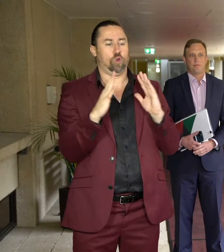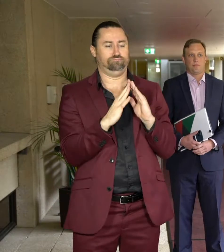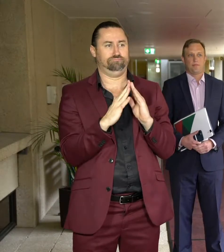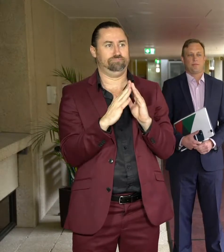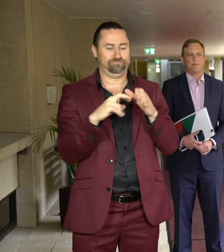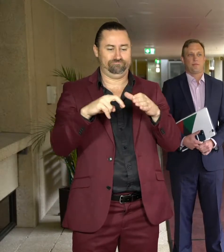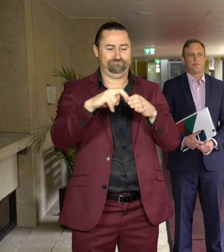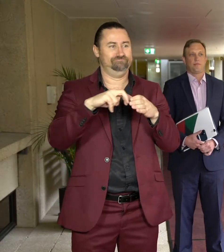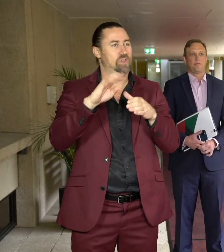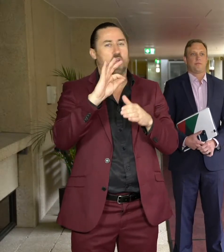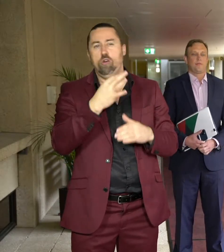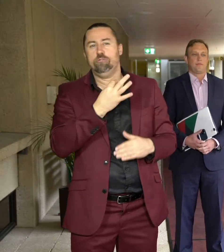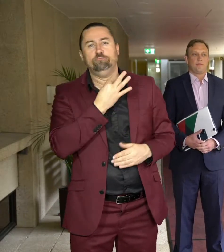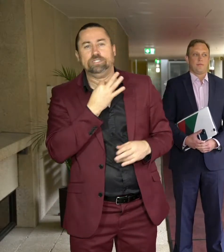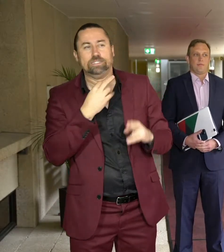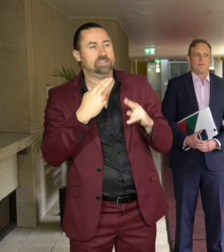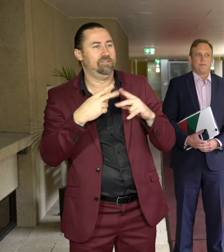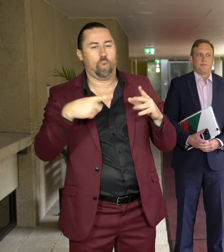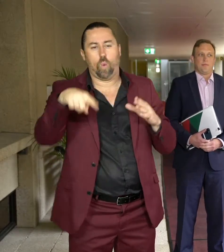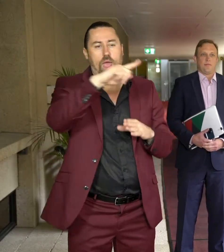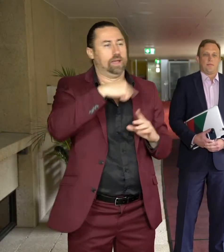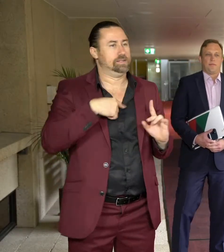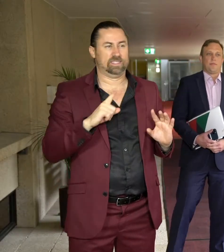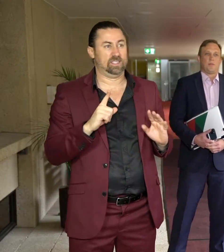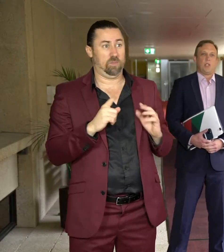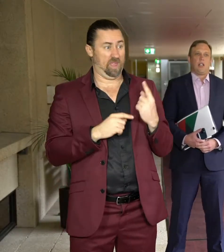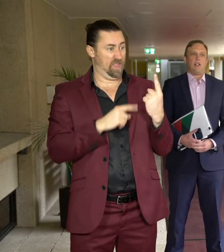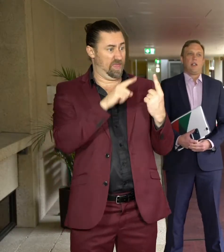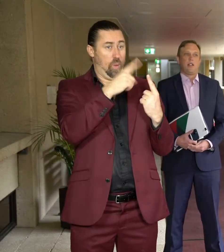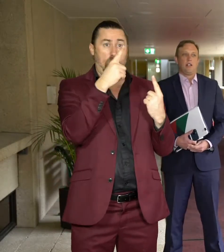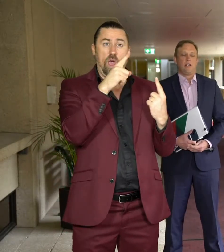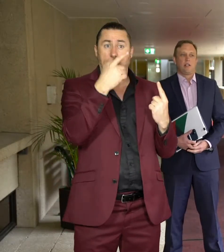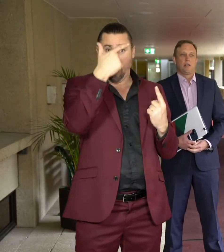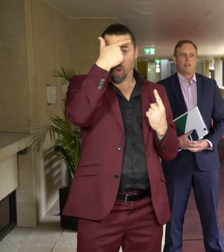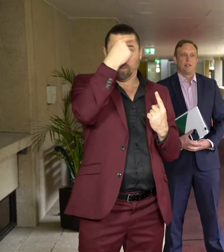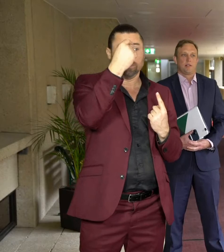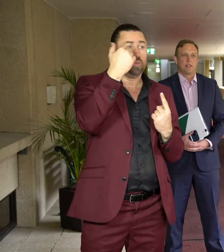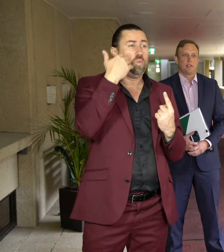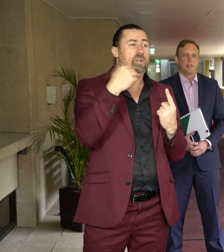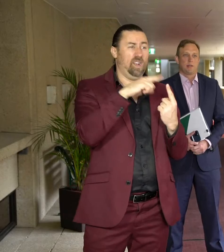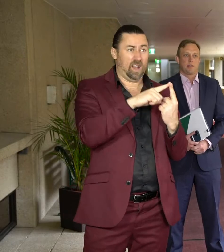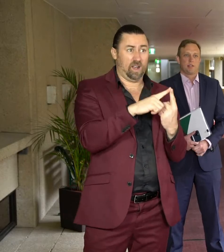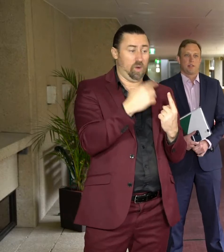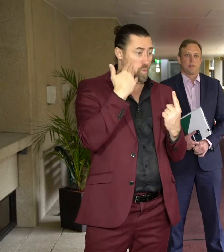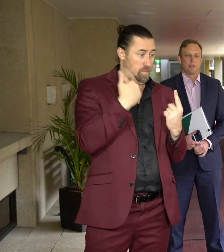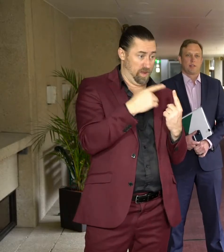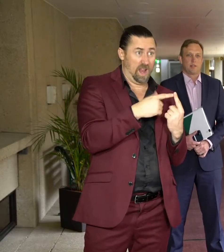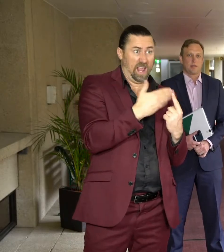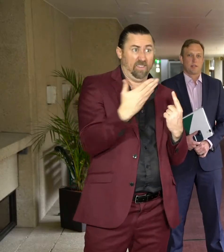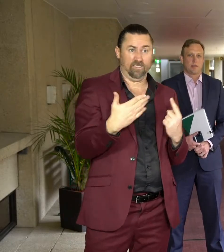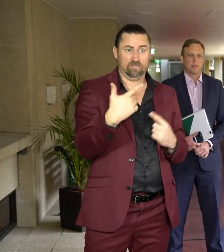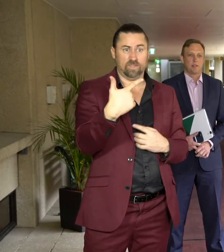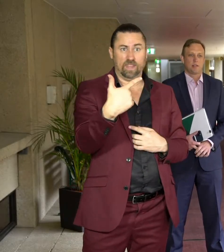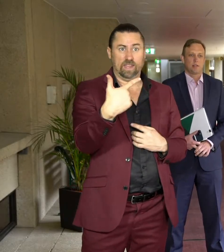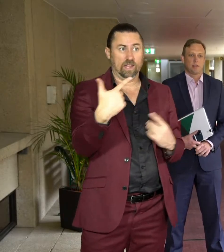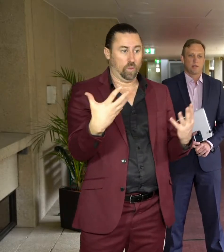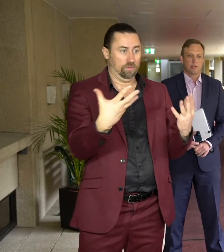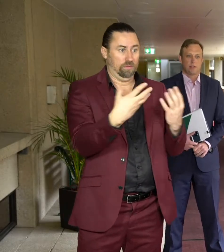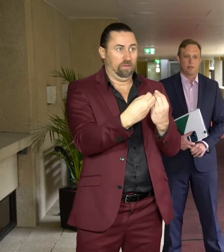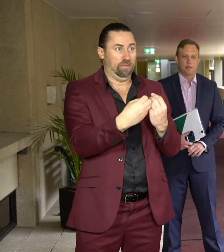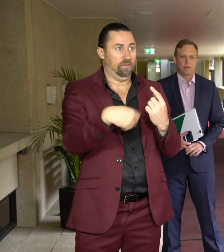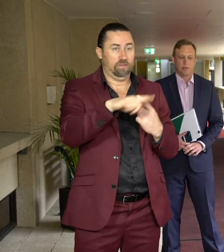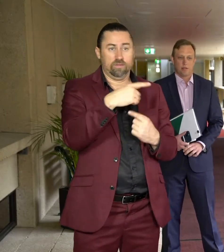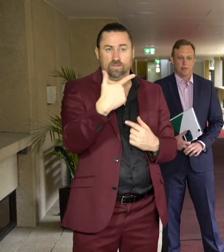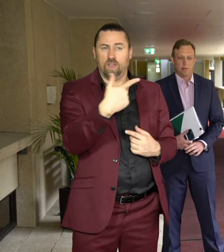so not a risk. So we now have 7 cases related to that cluster, related to the lady who came